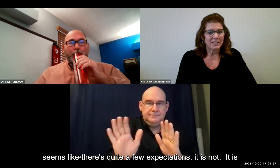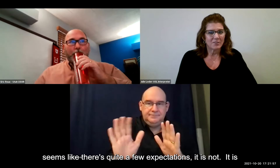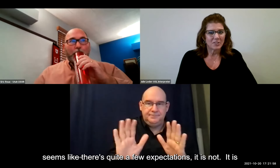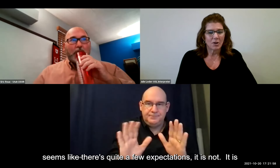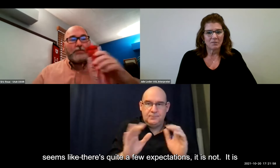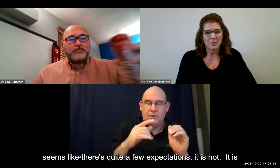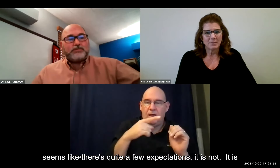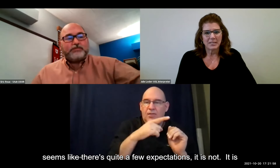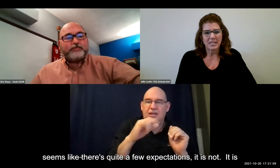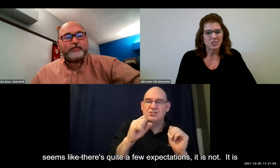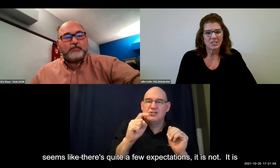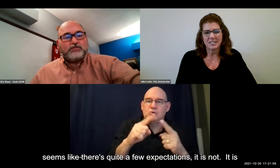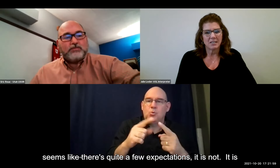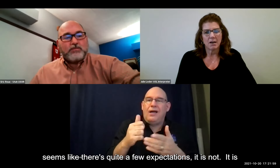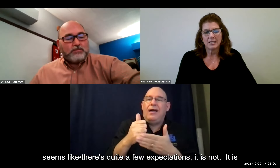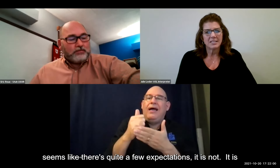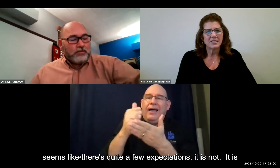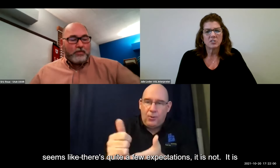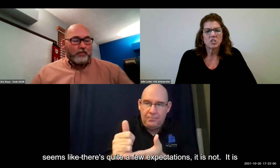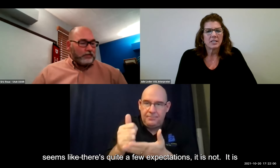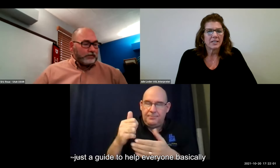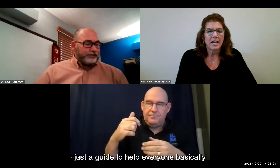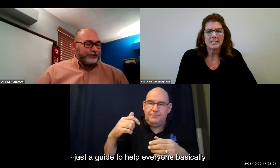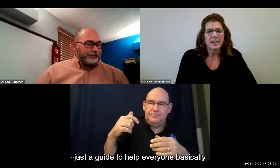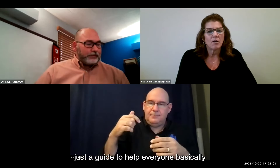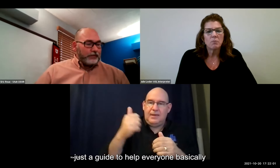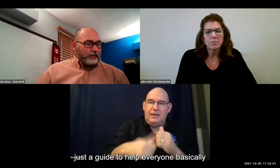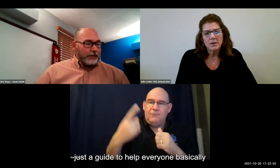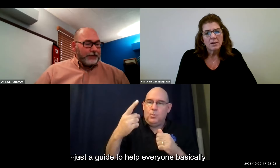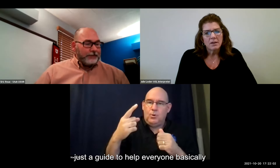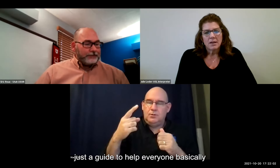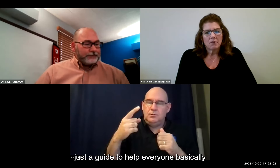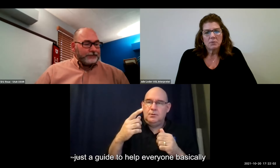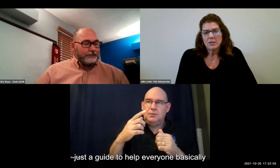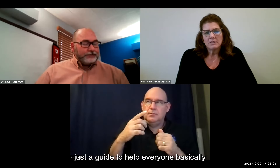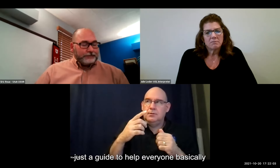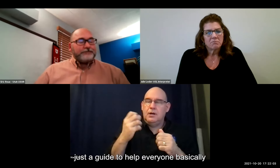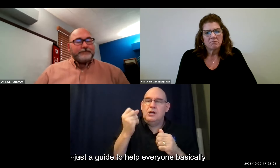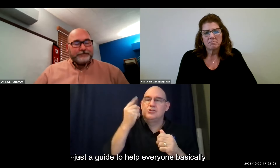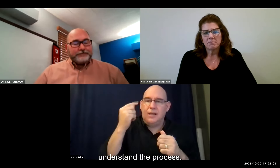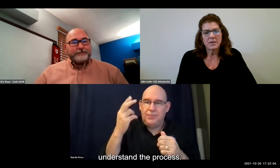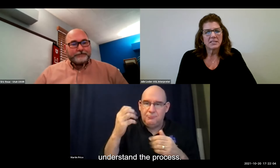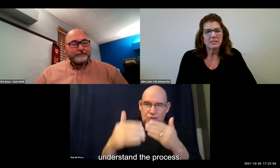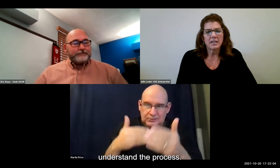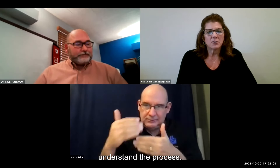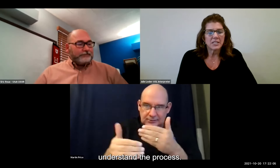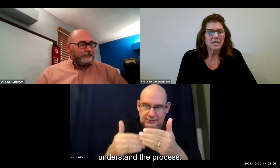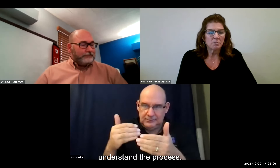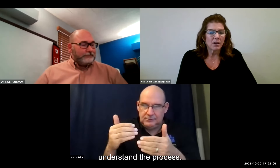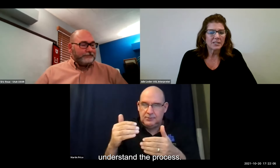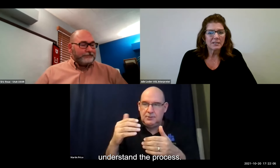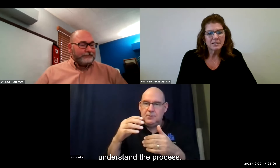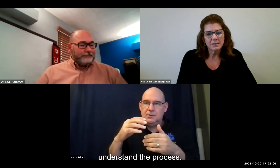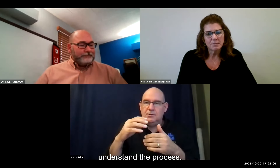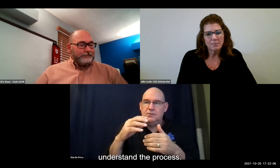it seems like there's quite a few expectations, it's not. This is just a guide to help everyone basically understand